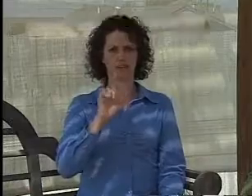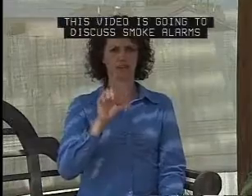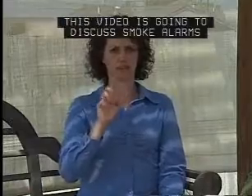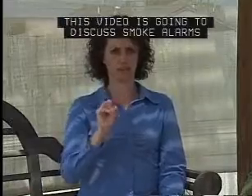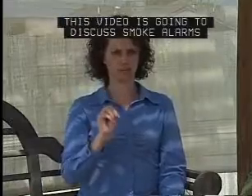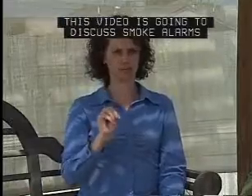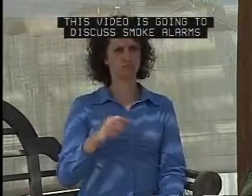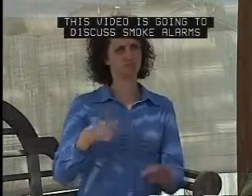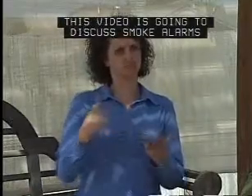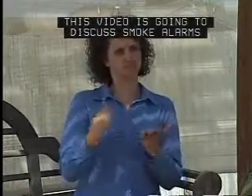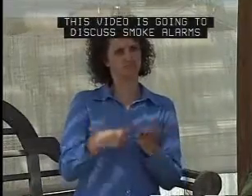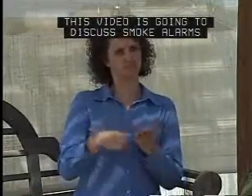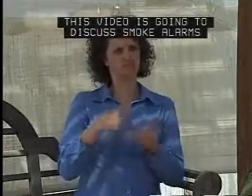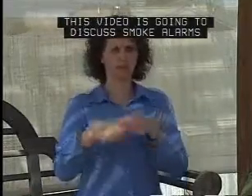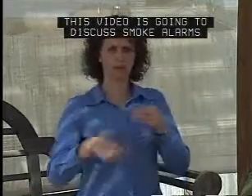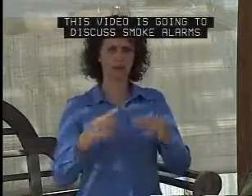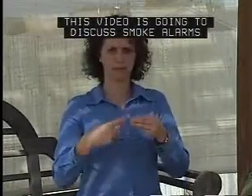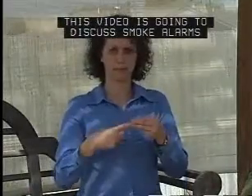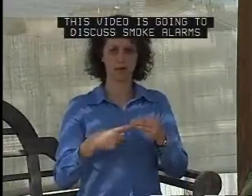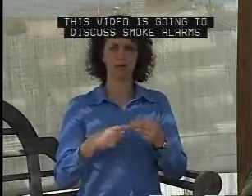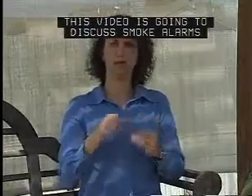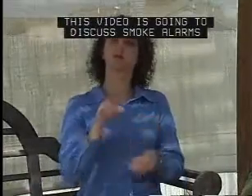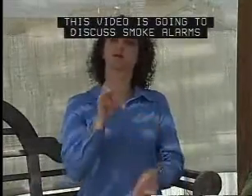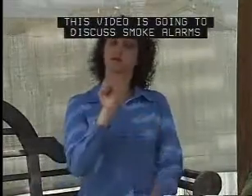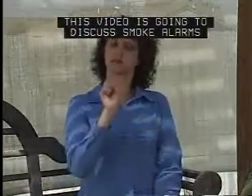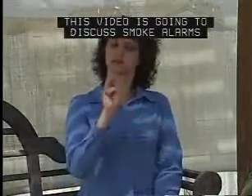This video is going to discuss smoke alarms